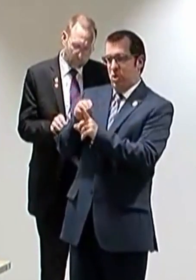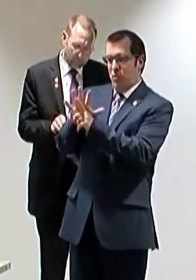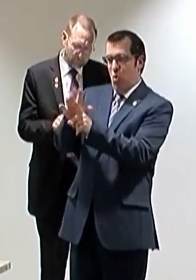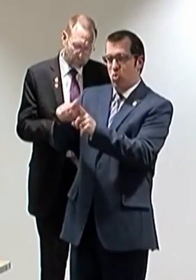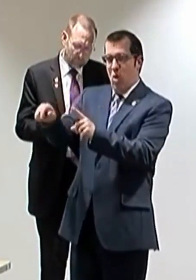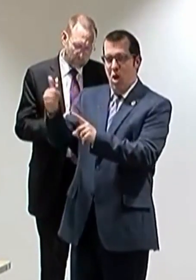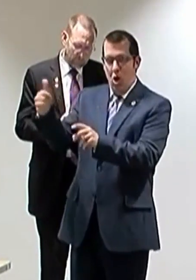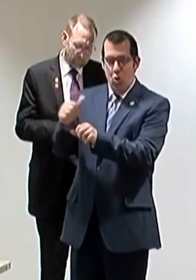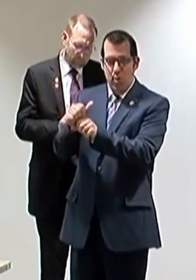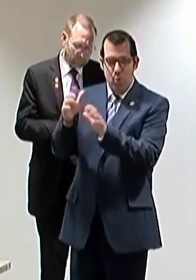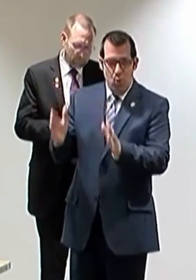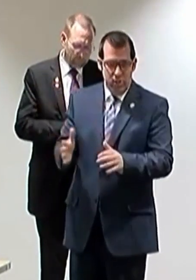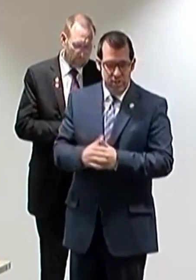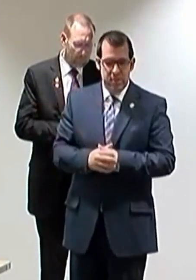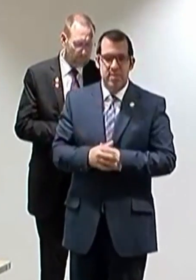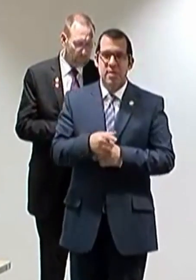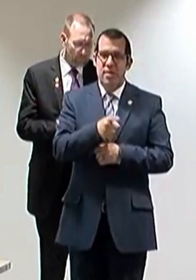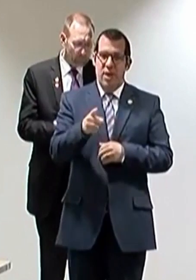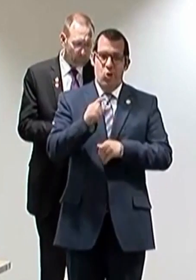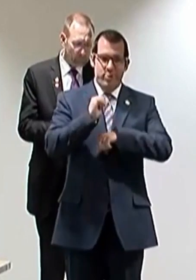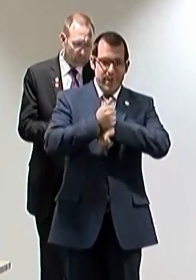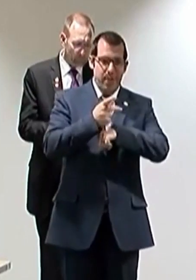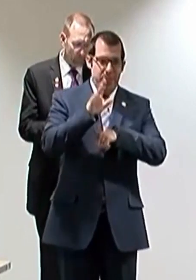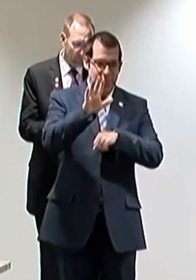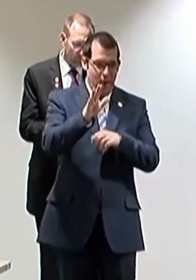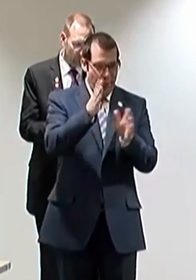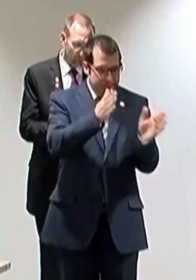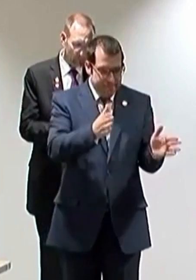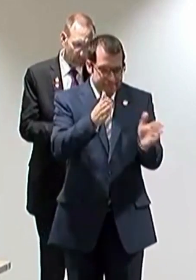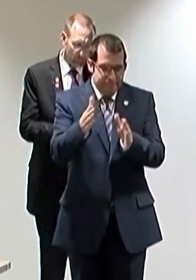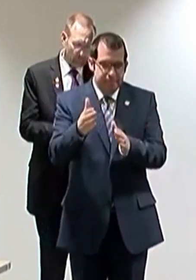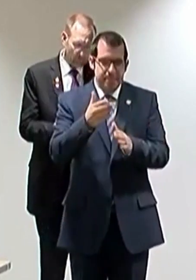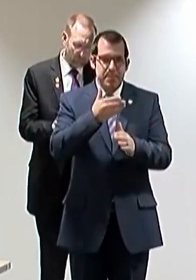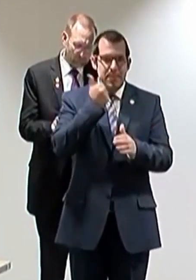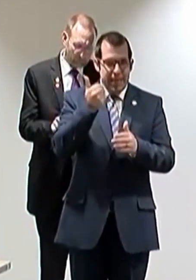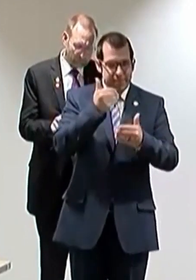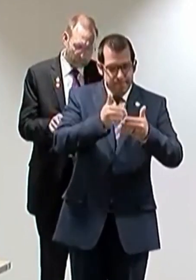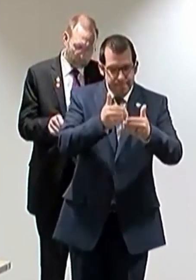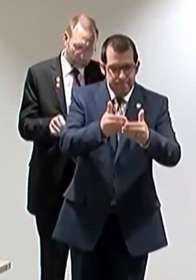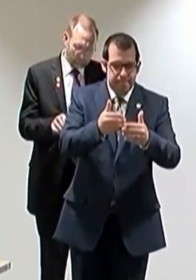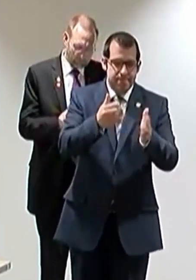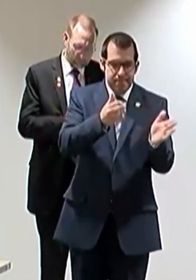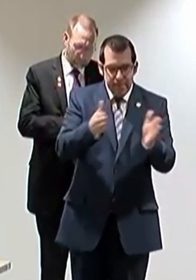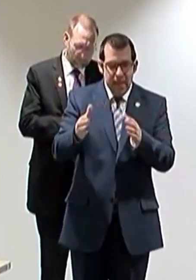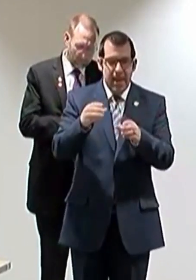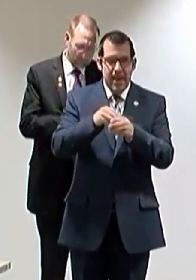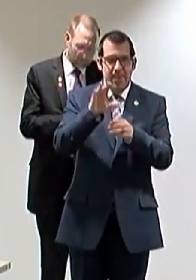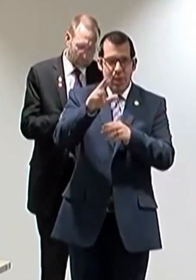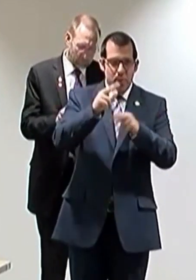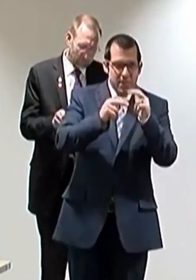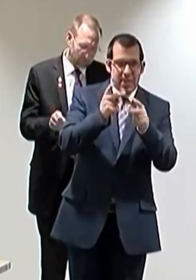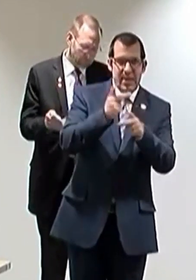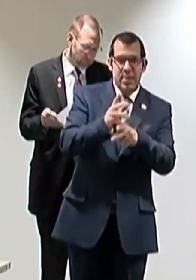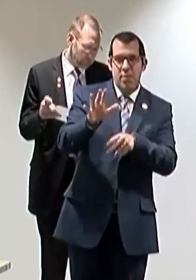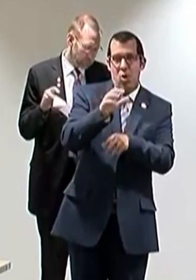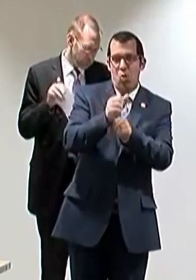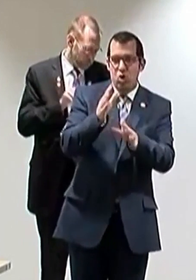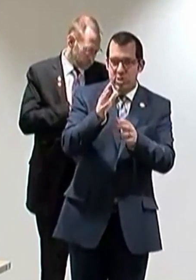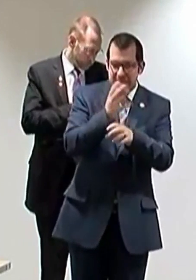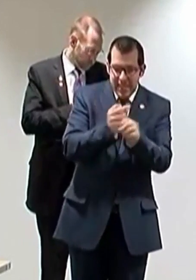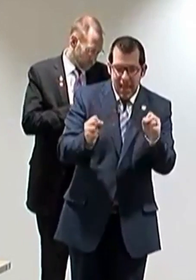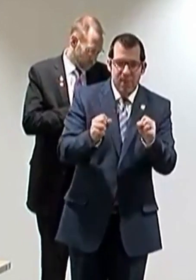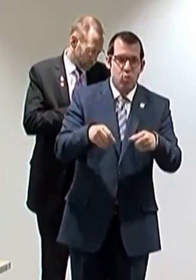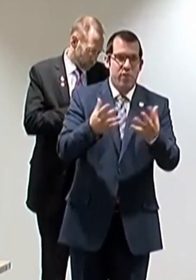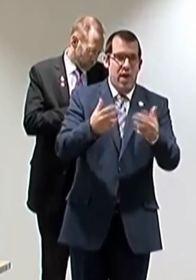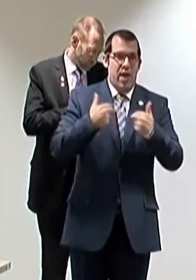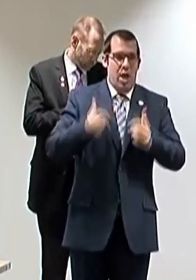They're setting up best practices within the facilities themselves to keep the workers safe. They're providing health care,